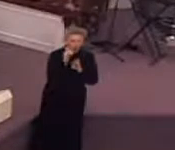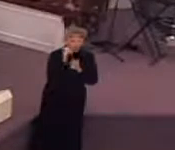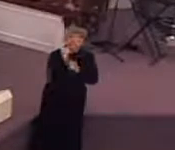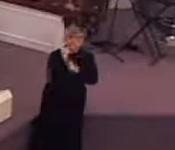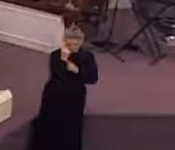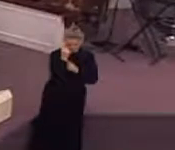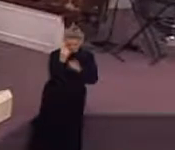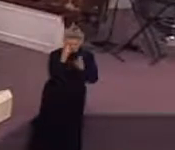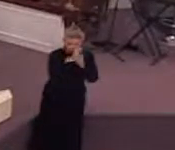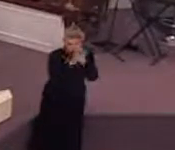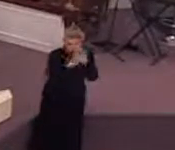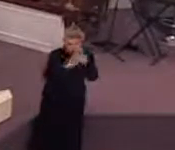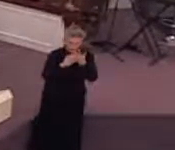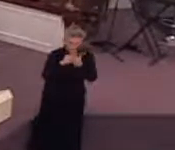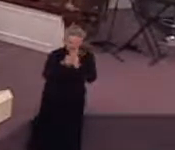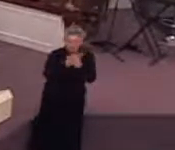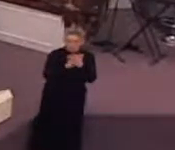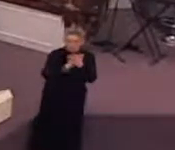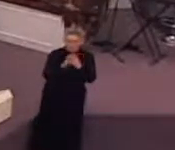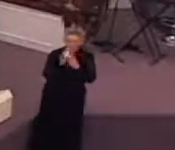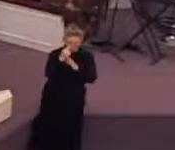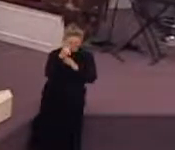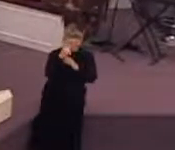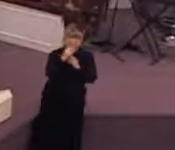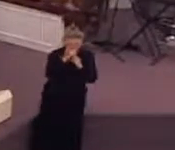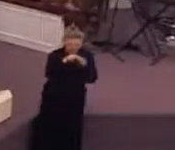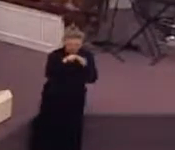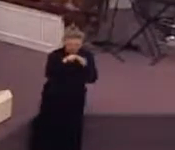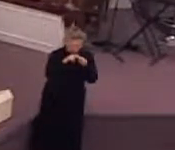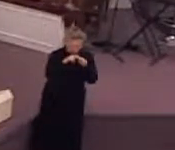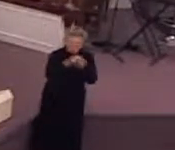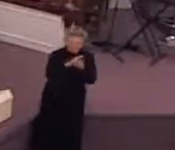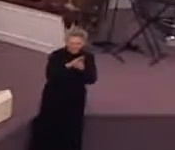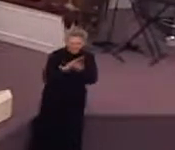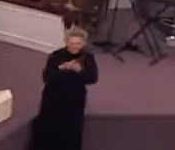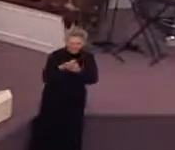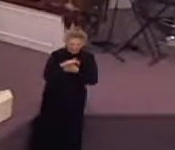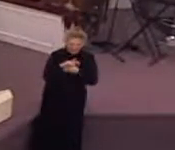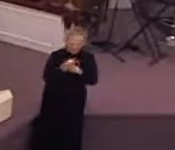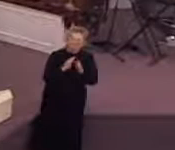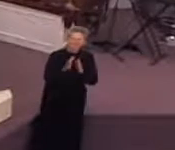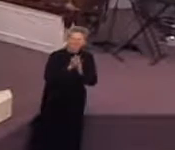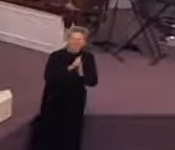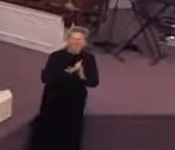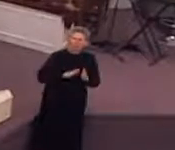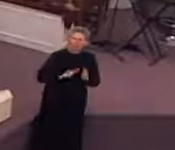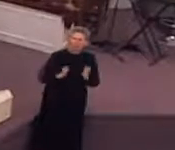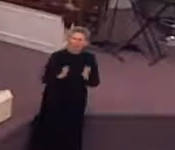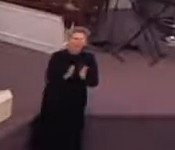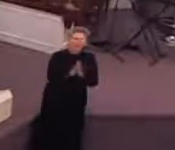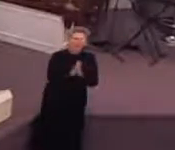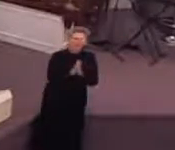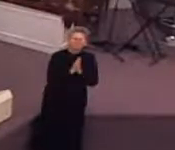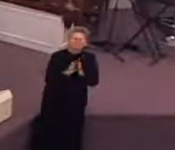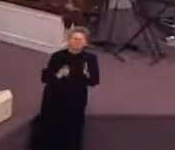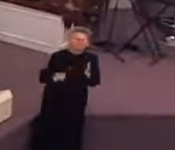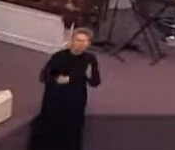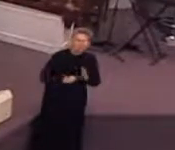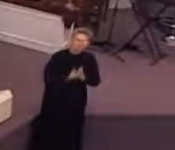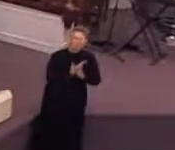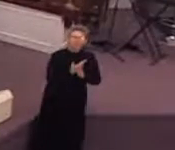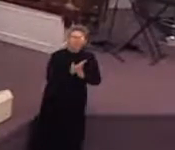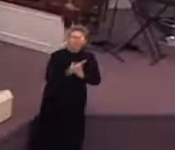Lord, we have allowed ourselves to think in gray areas. But Lord, we're asking you to renew some